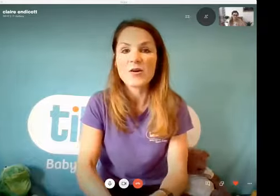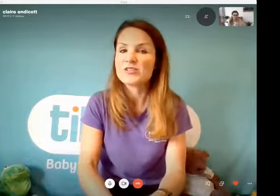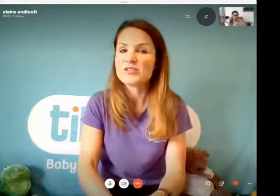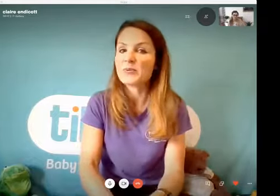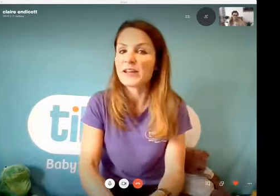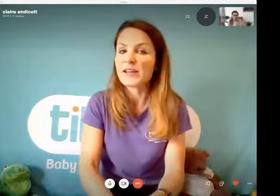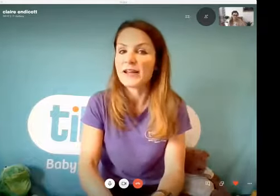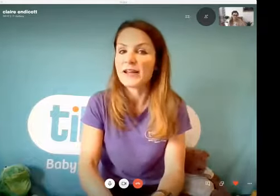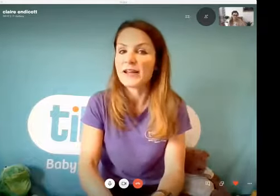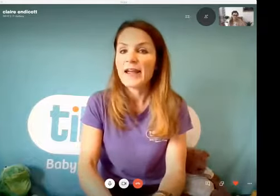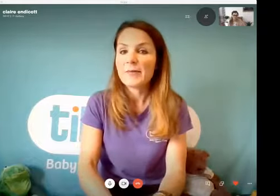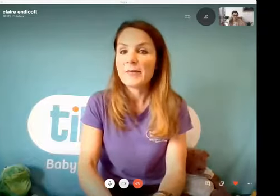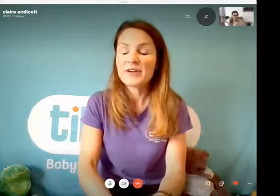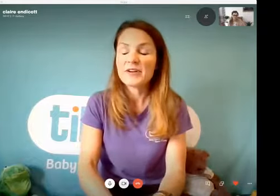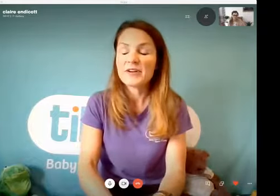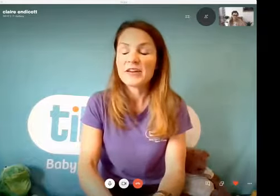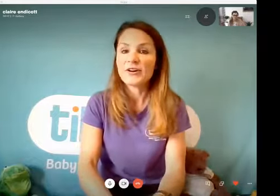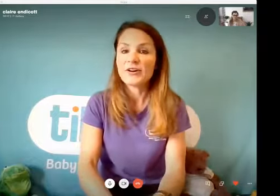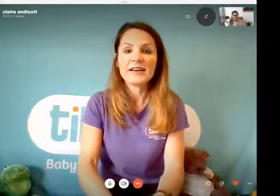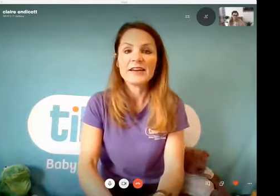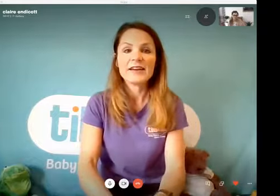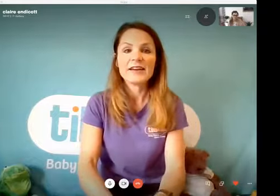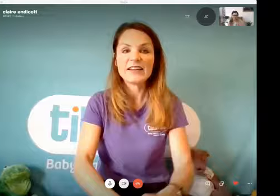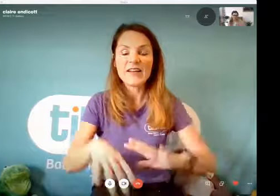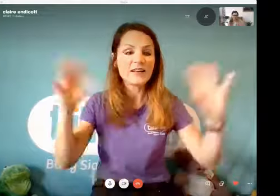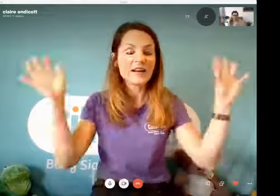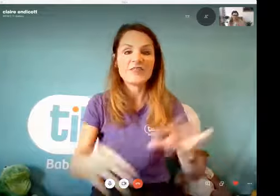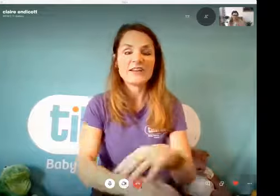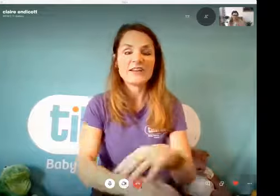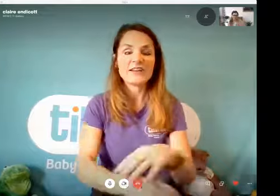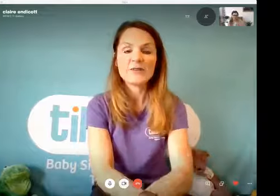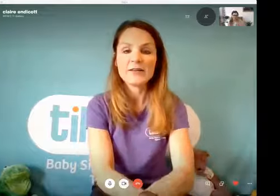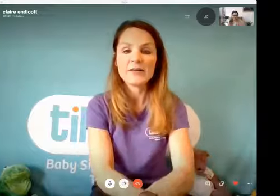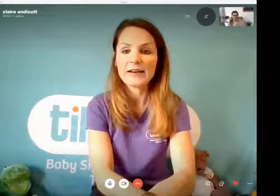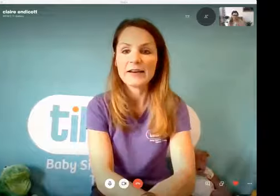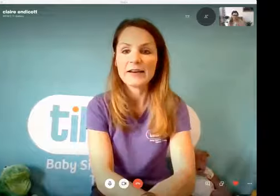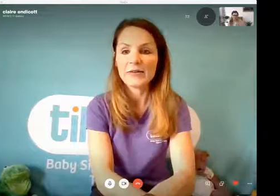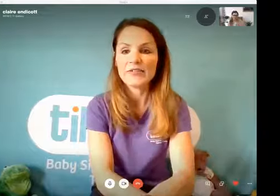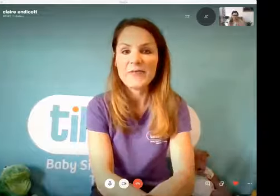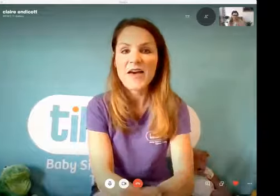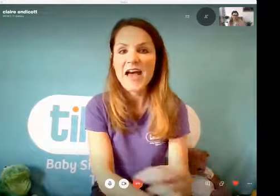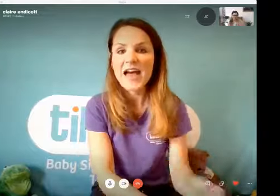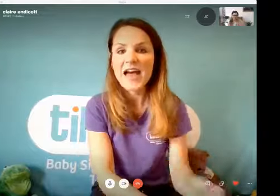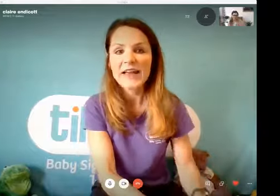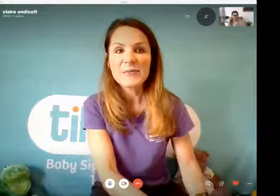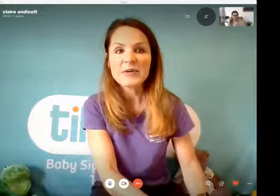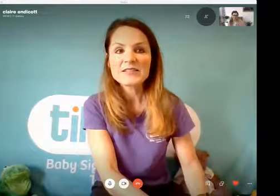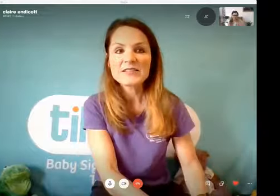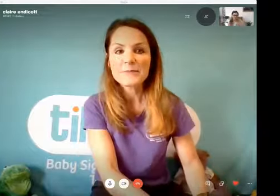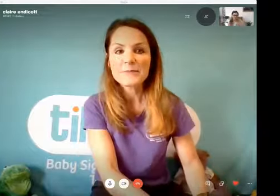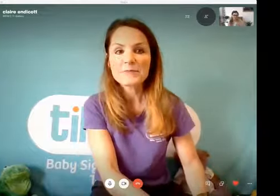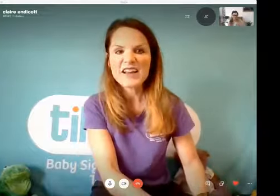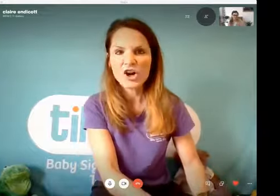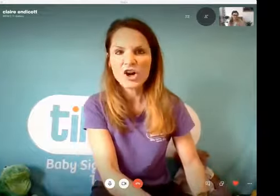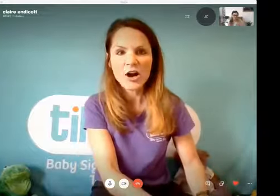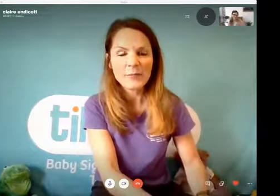pretty good. And then they kind of explode and go on from there. But that's